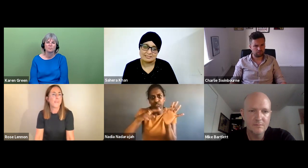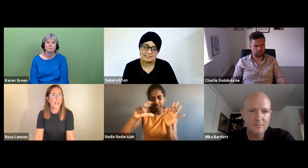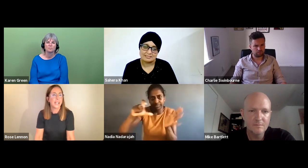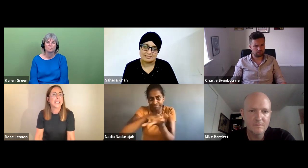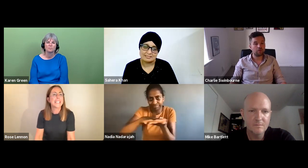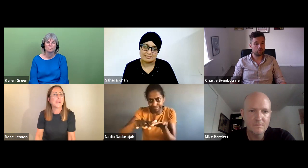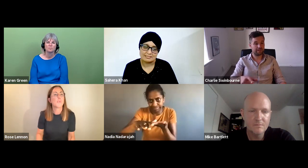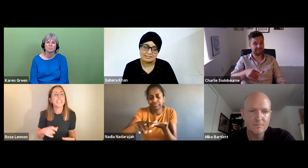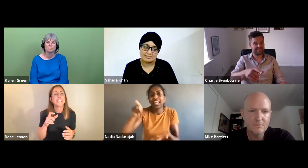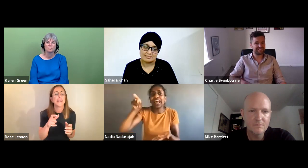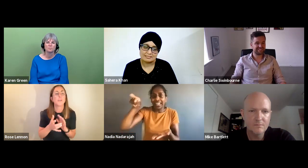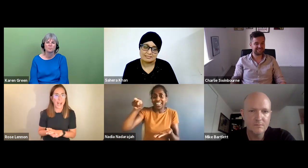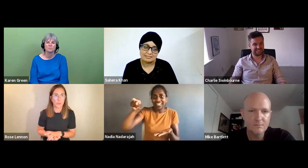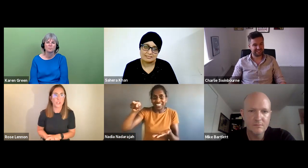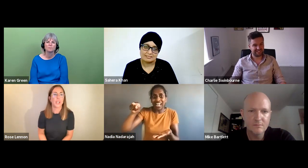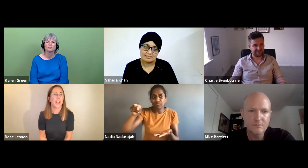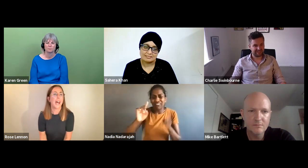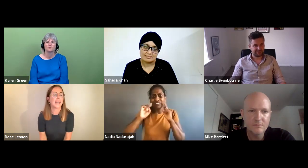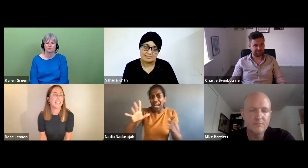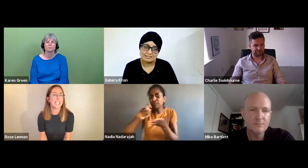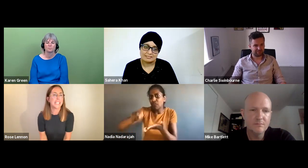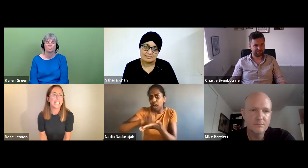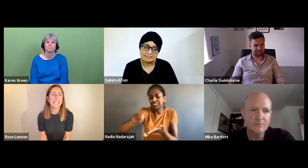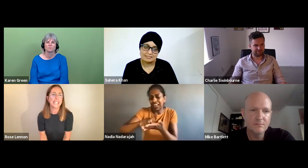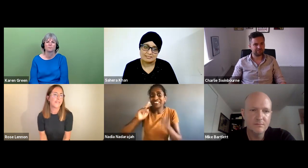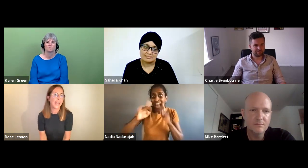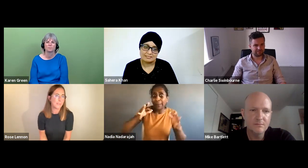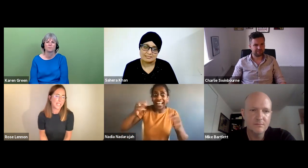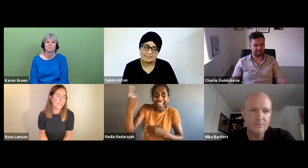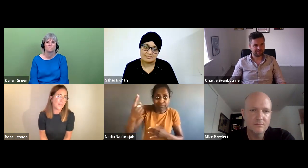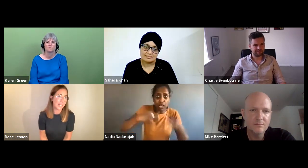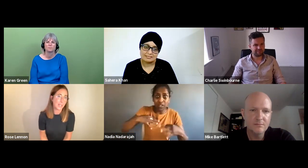performer, his name was Tim Crouch, and he's famous.